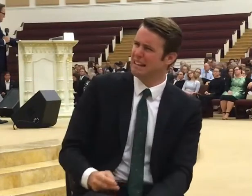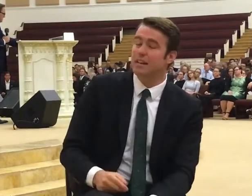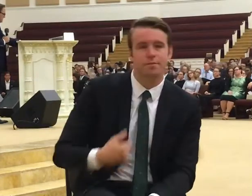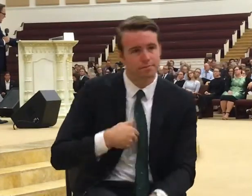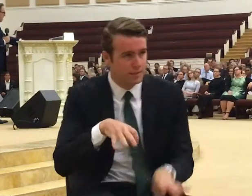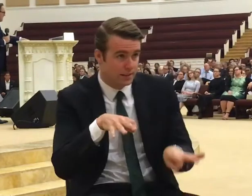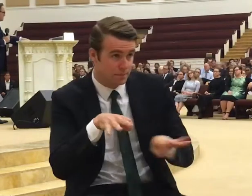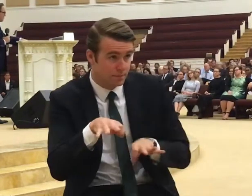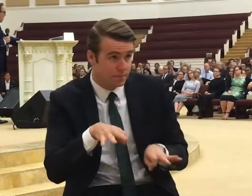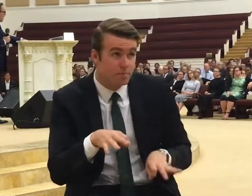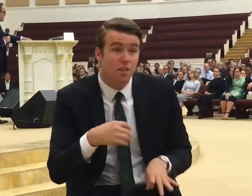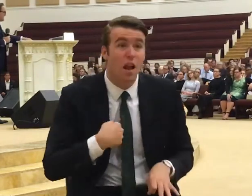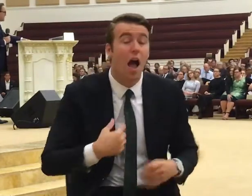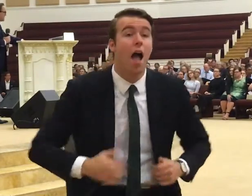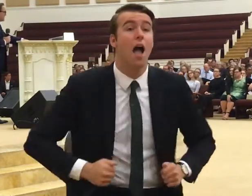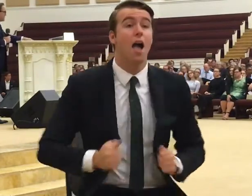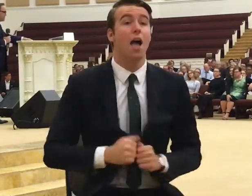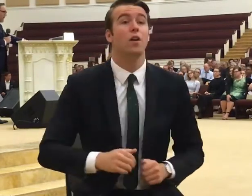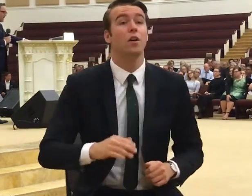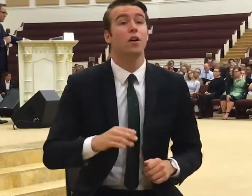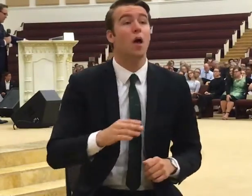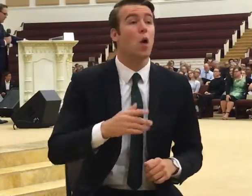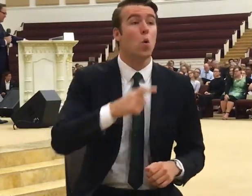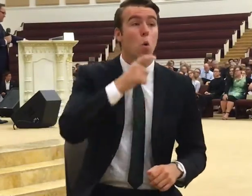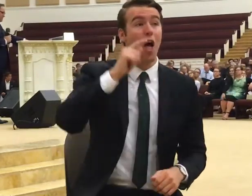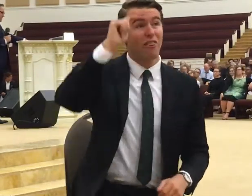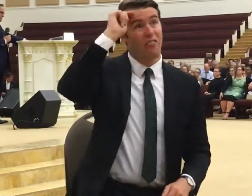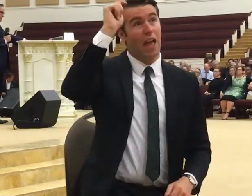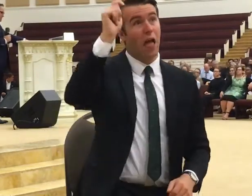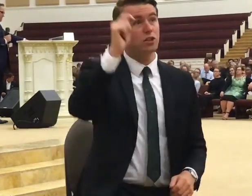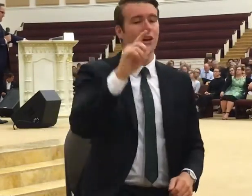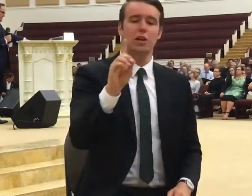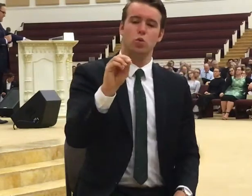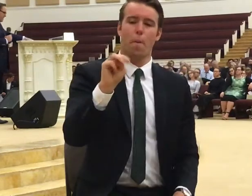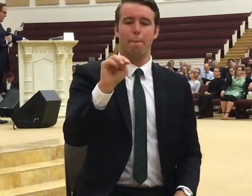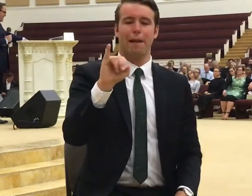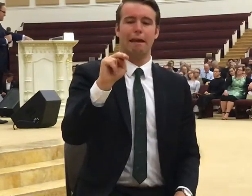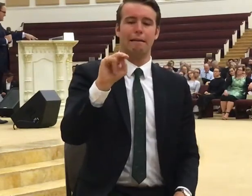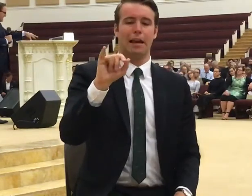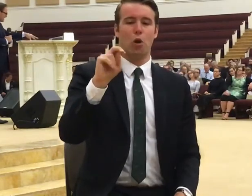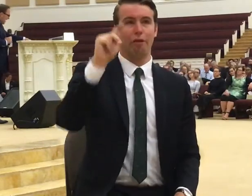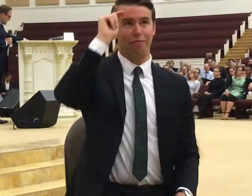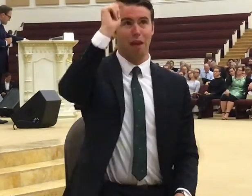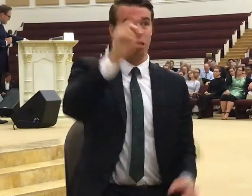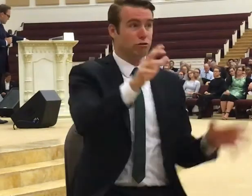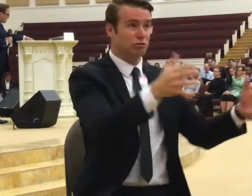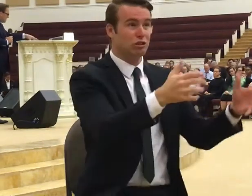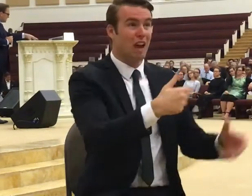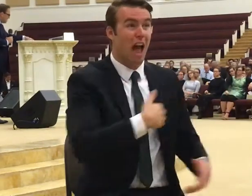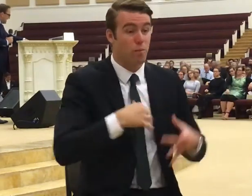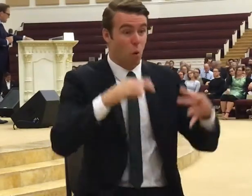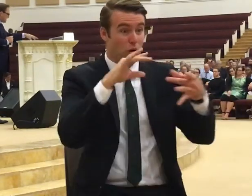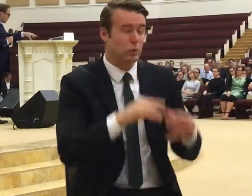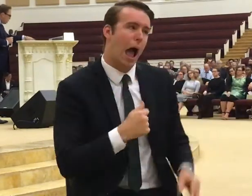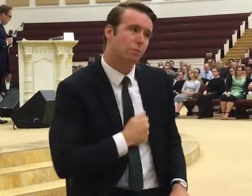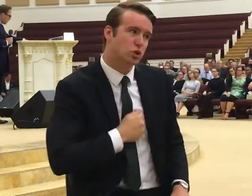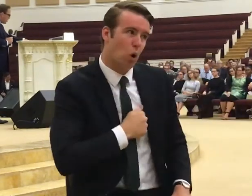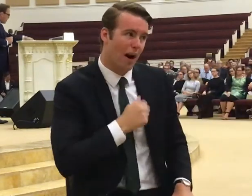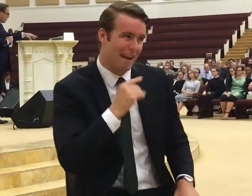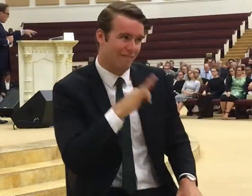This, sorry to all of my dominion theology friends, this gospel